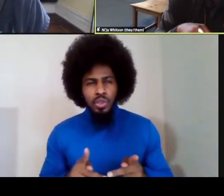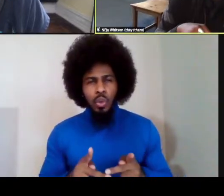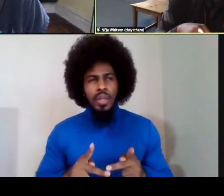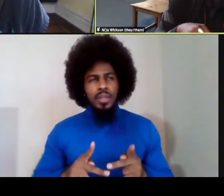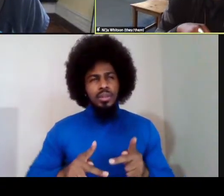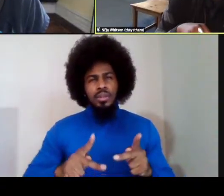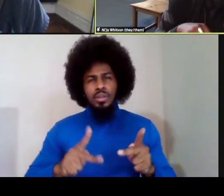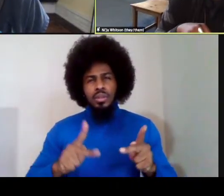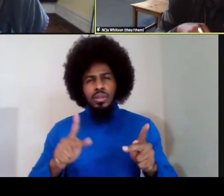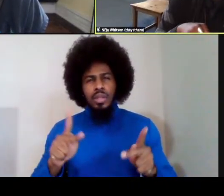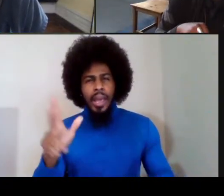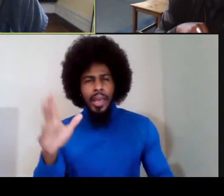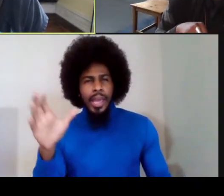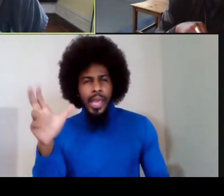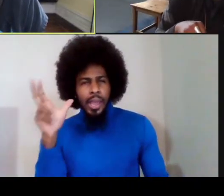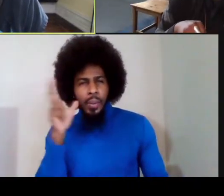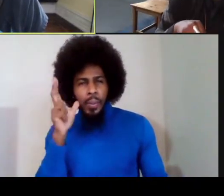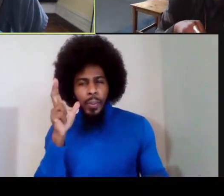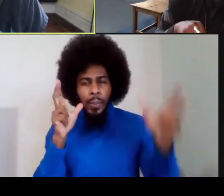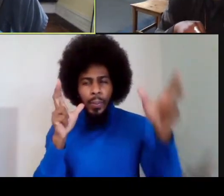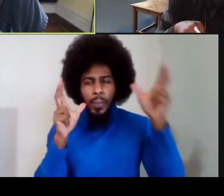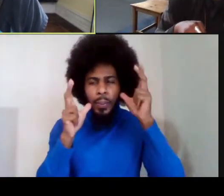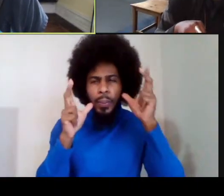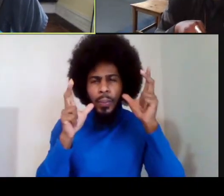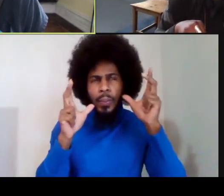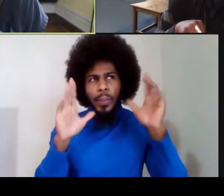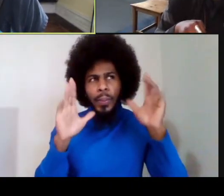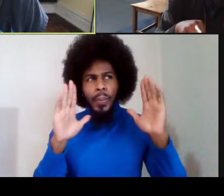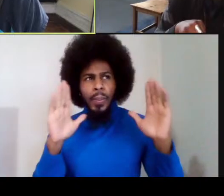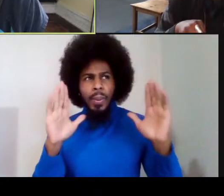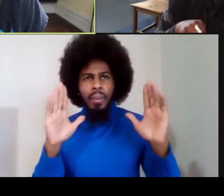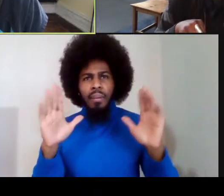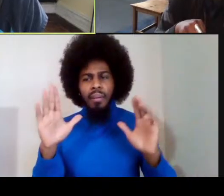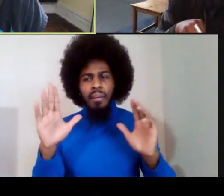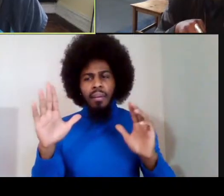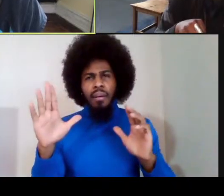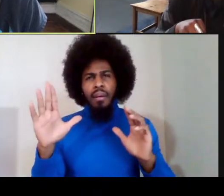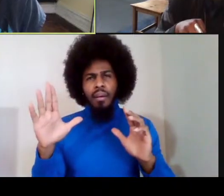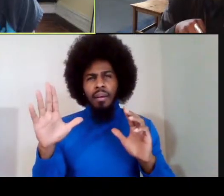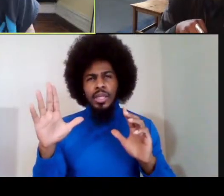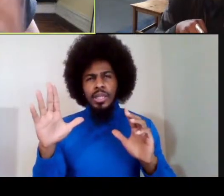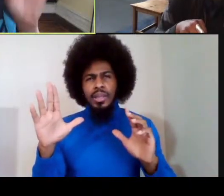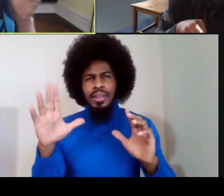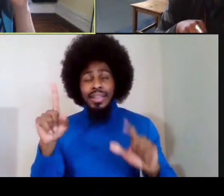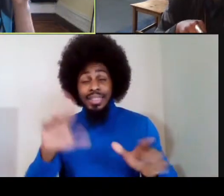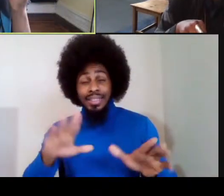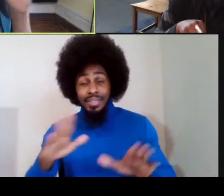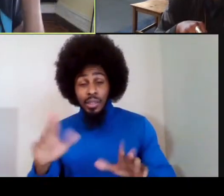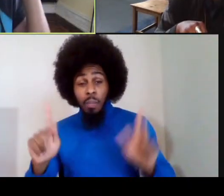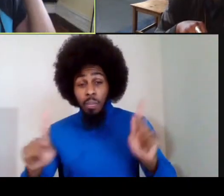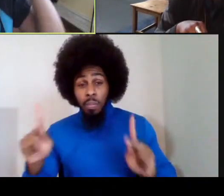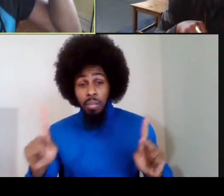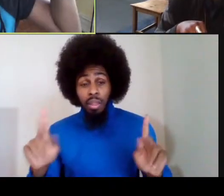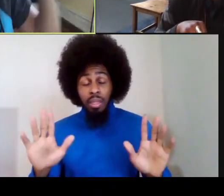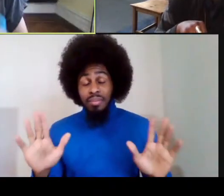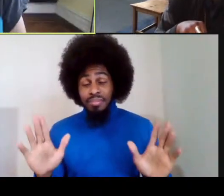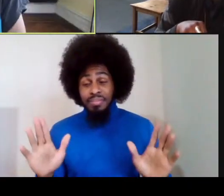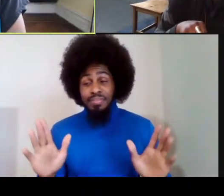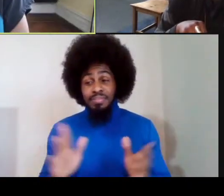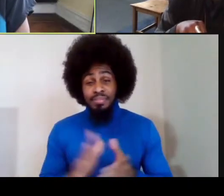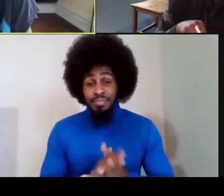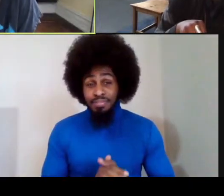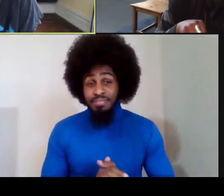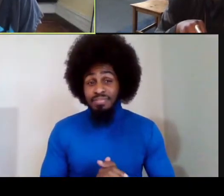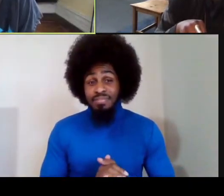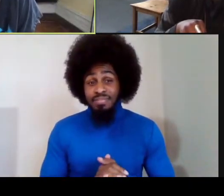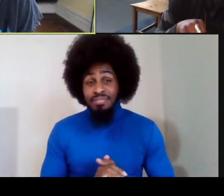So that's what's happening right now. Now it's like, I gotta follow. Like now it's like, it's not no like, oh, thing that